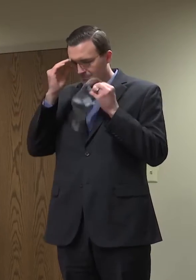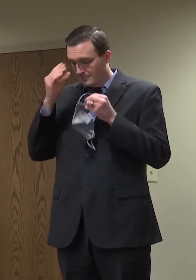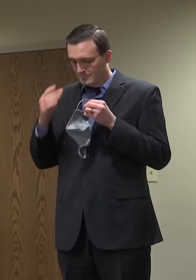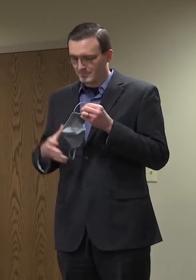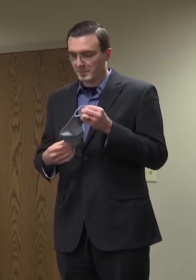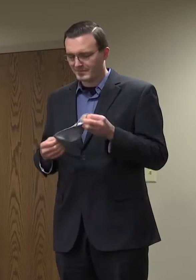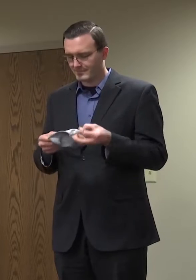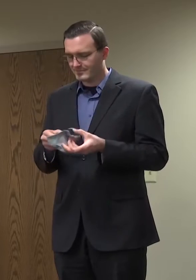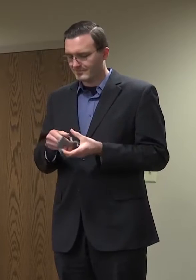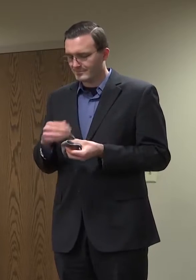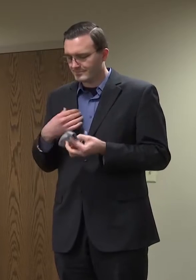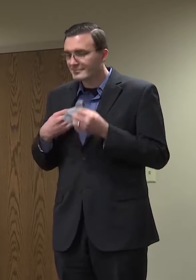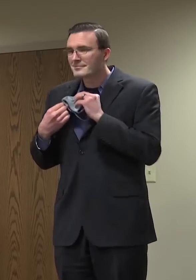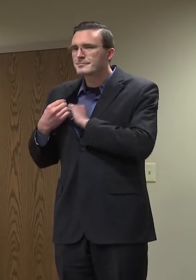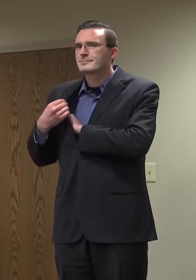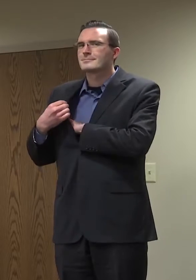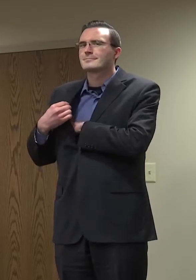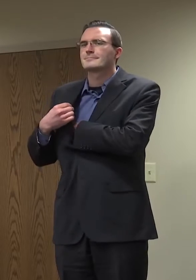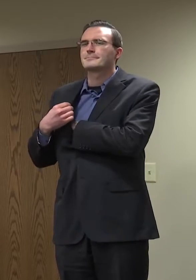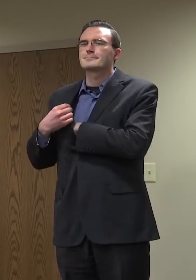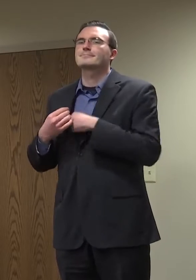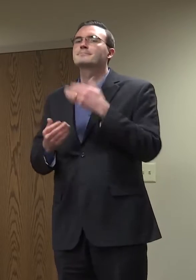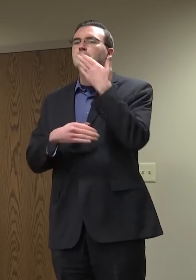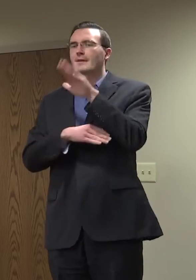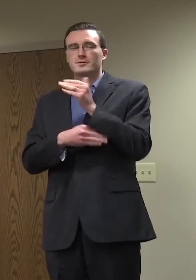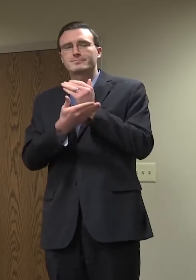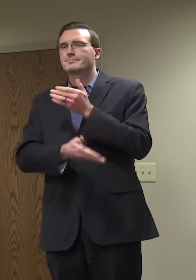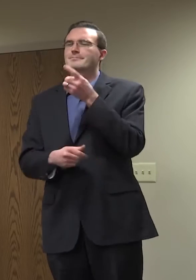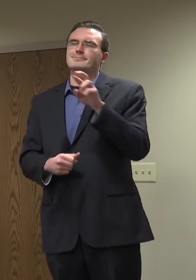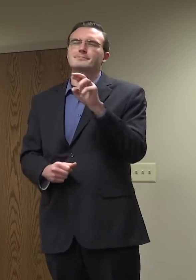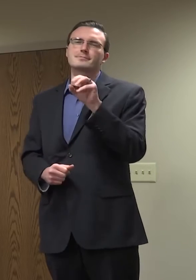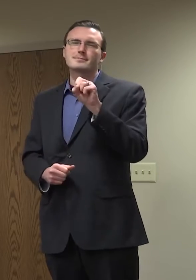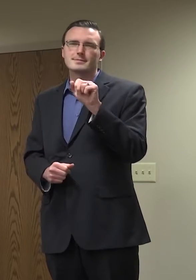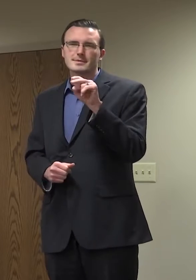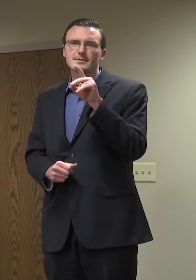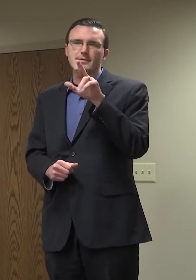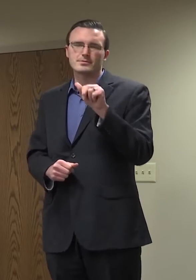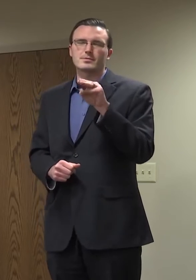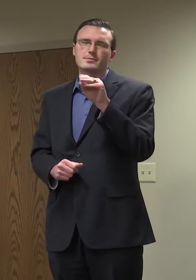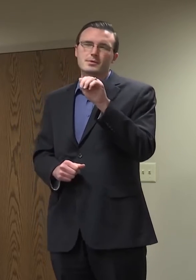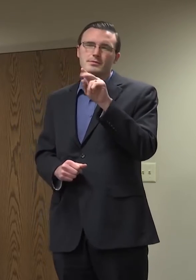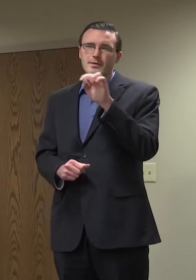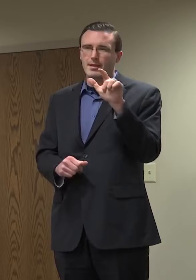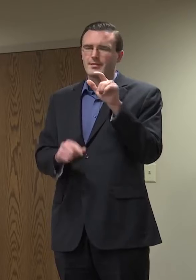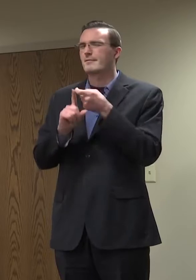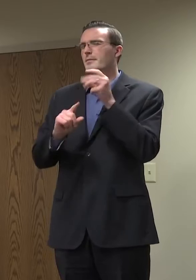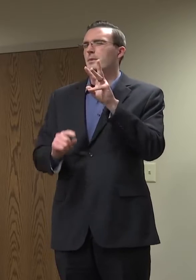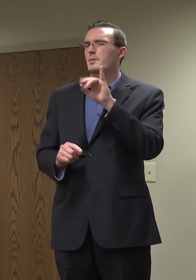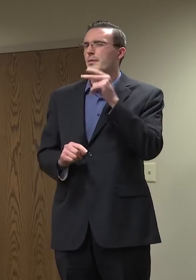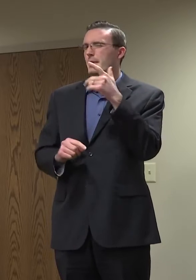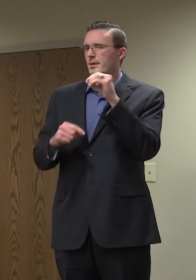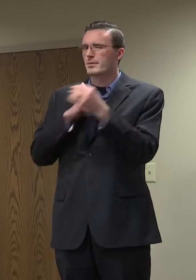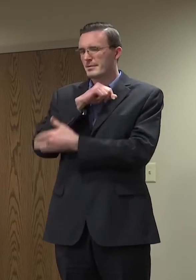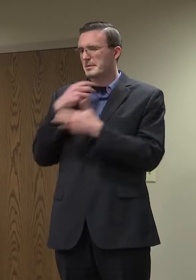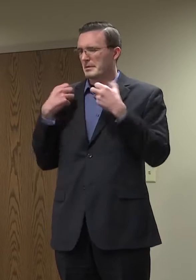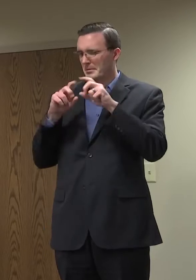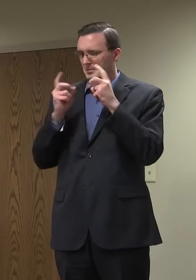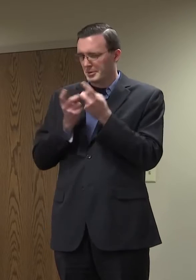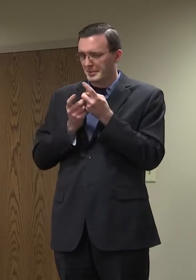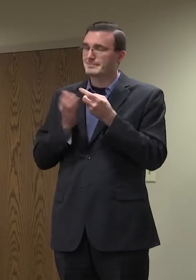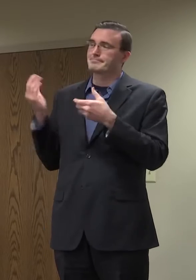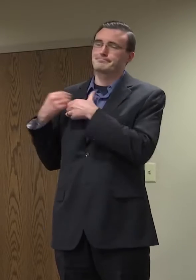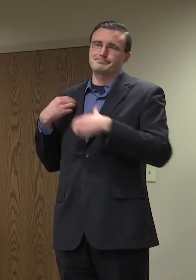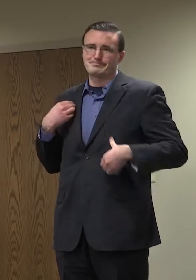Good afternoon. I'm Dr. Sandra Martell with the Winnebago County Health Department, and today I'm joined by Mayor Tom McNamara from the City